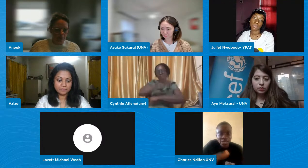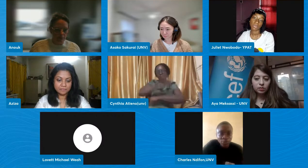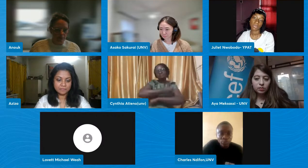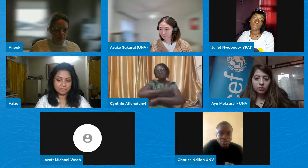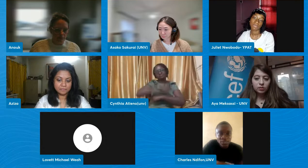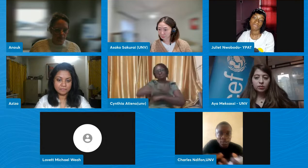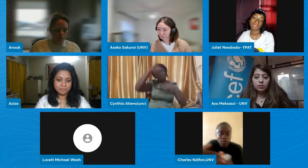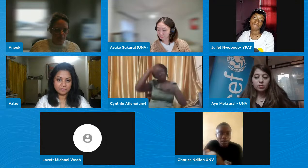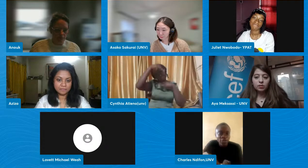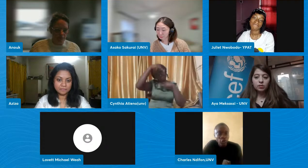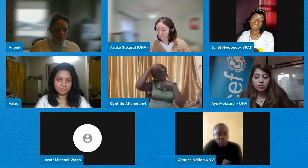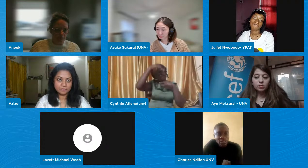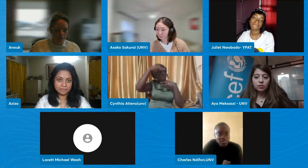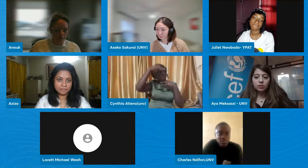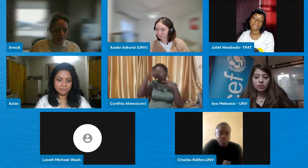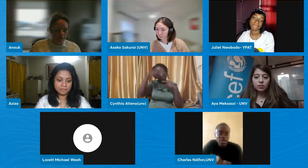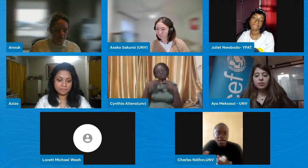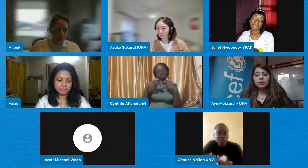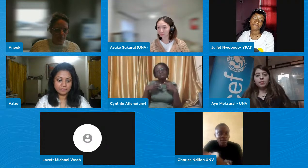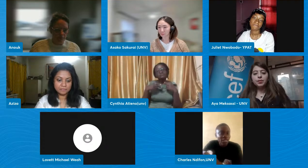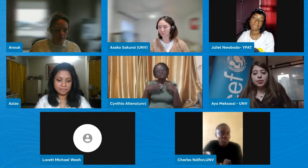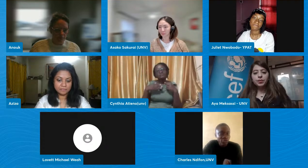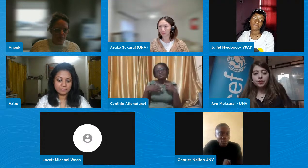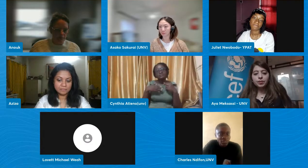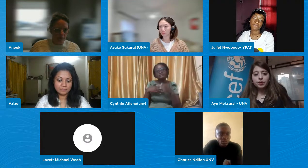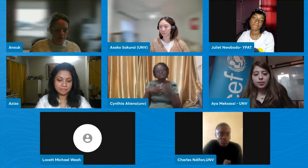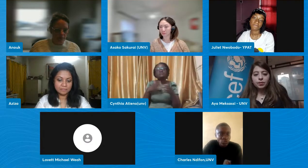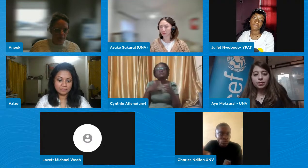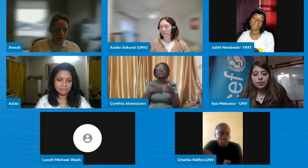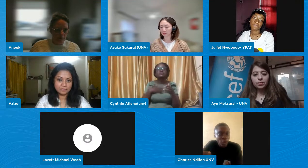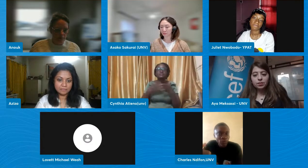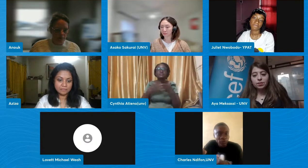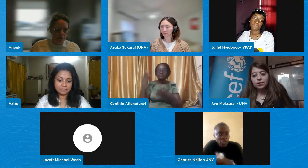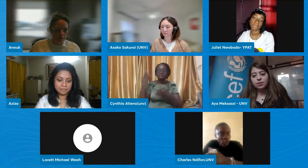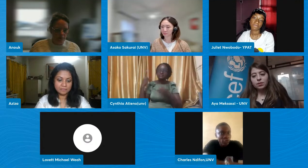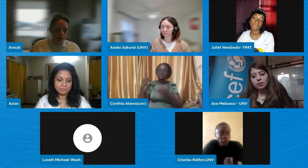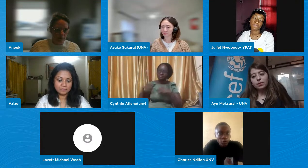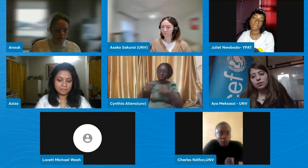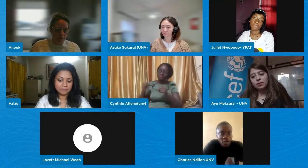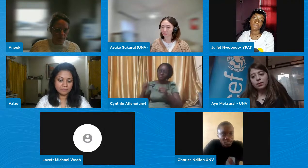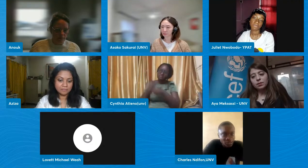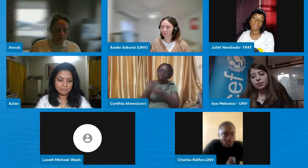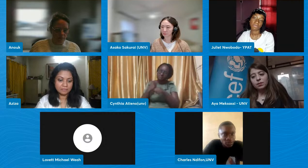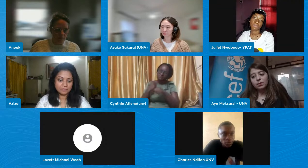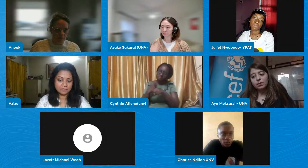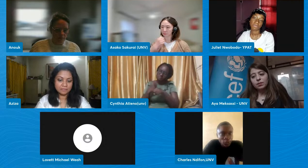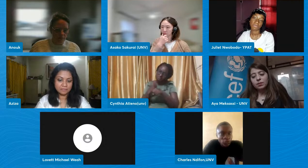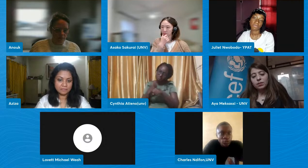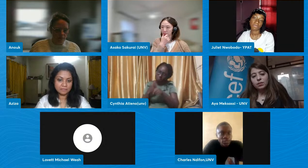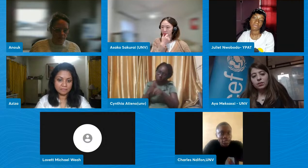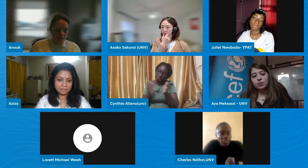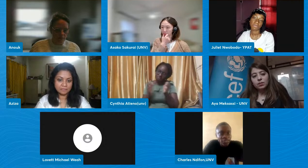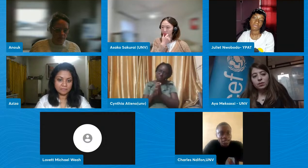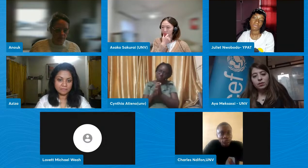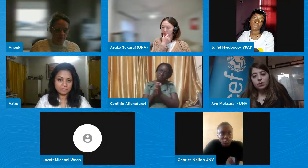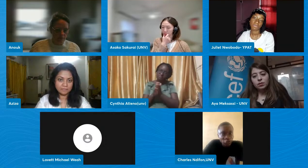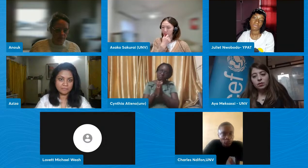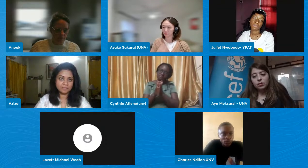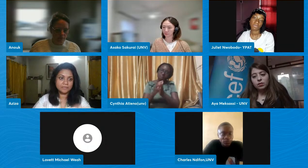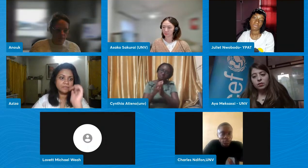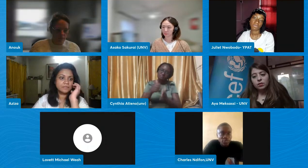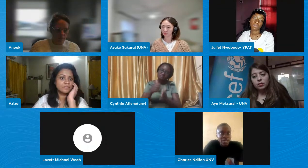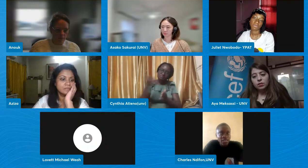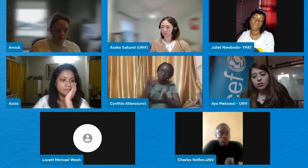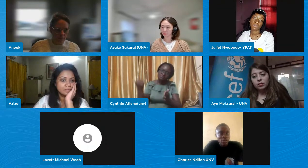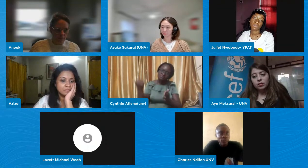work hand in hand with my colleagues and my lecturers to help a colleague of ours in his